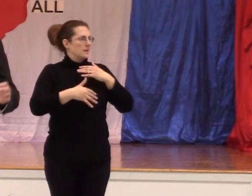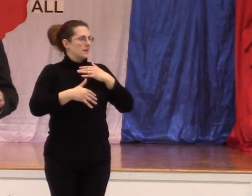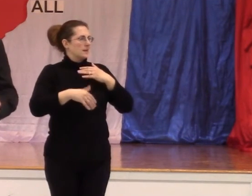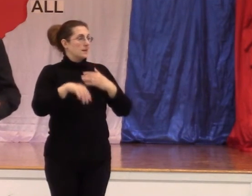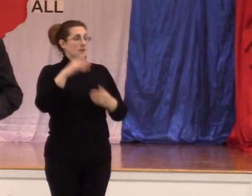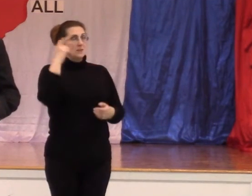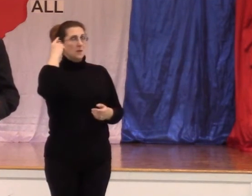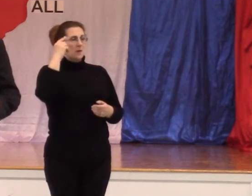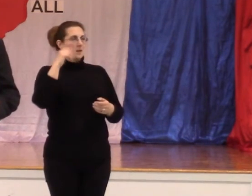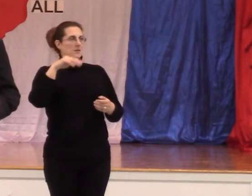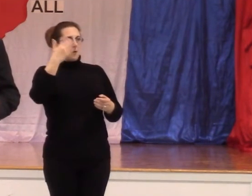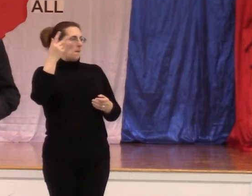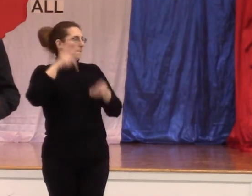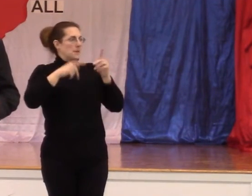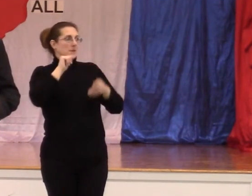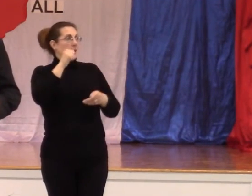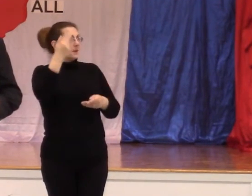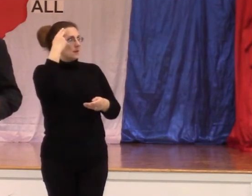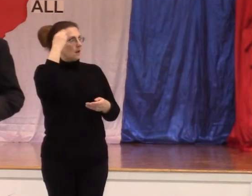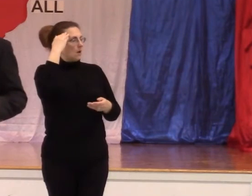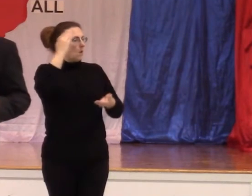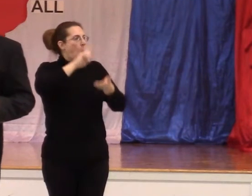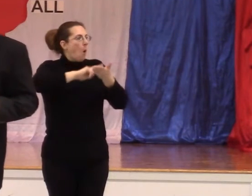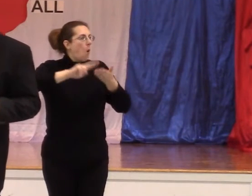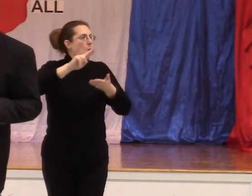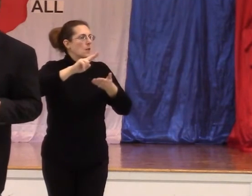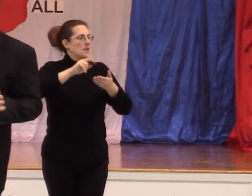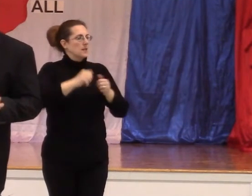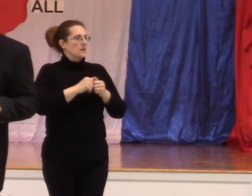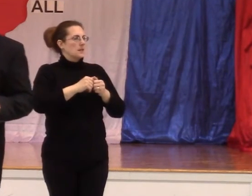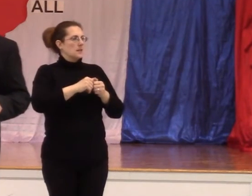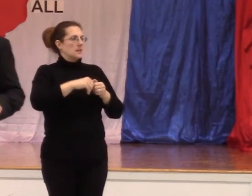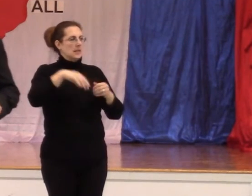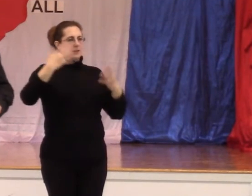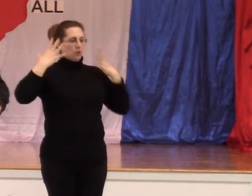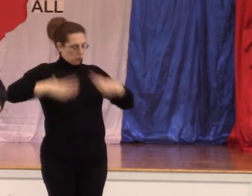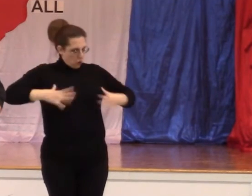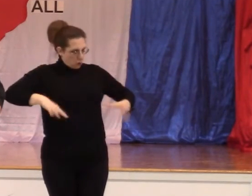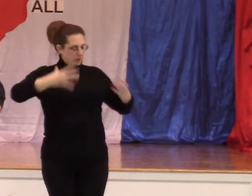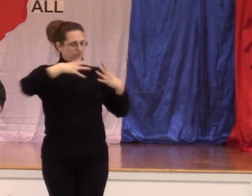sanctity and reverence of what's going on. He gets rid of vestments.